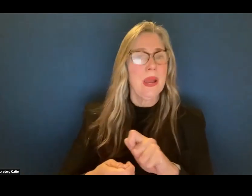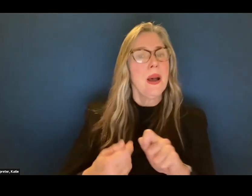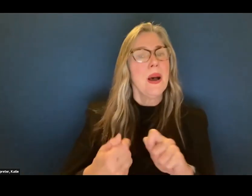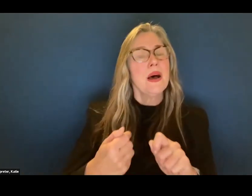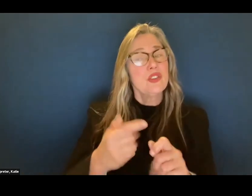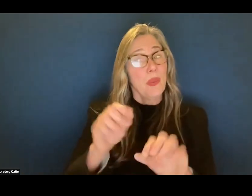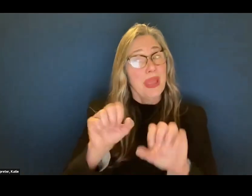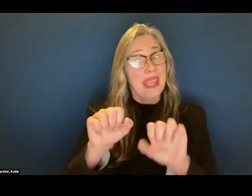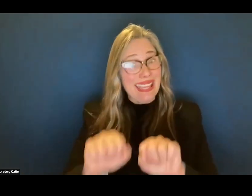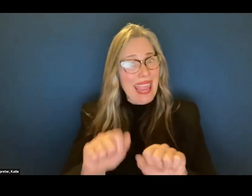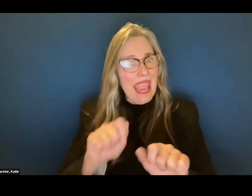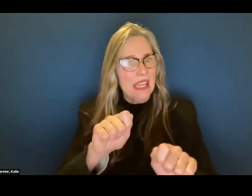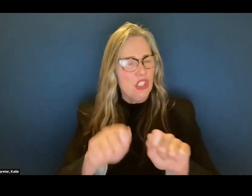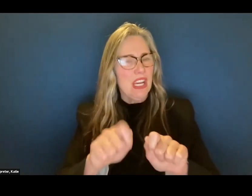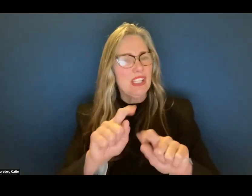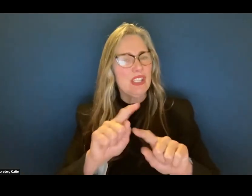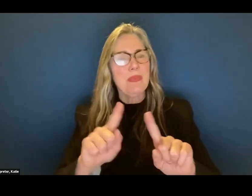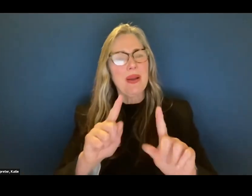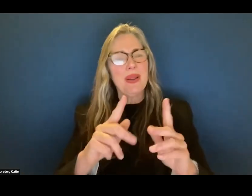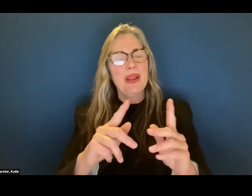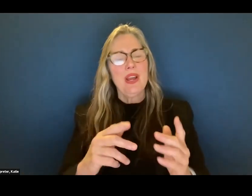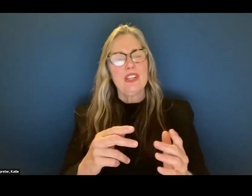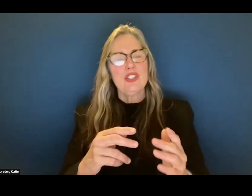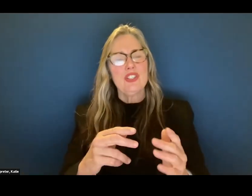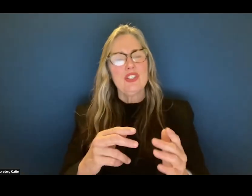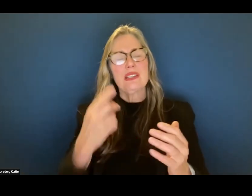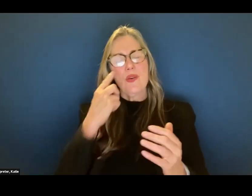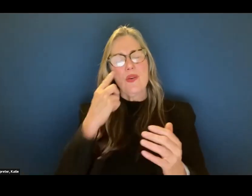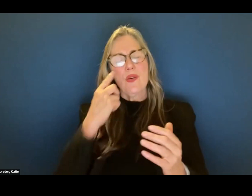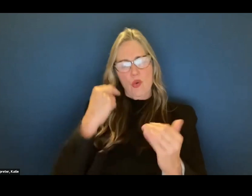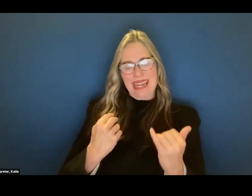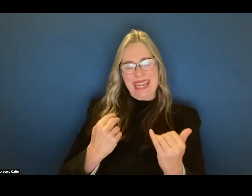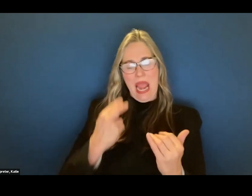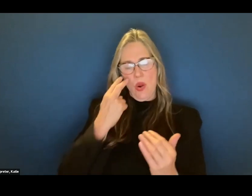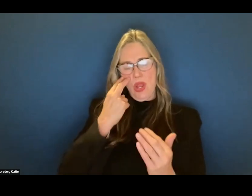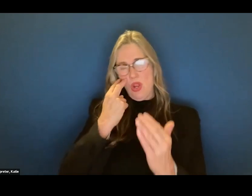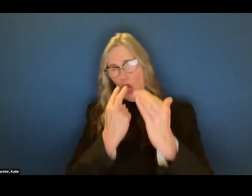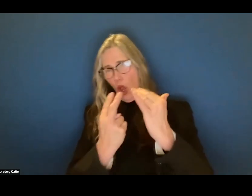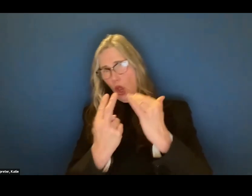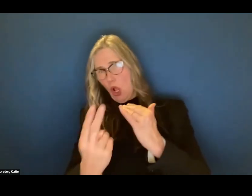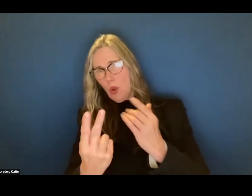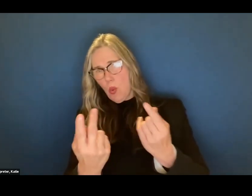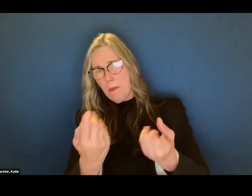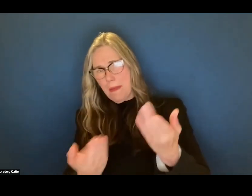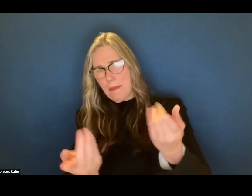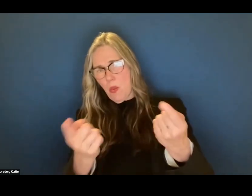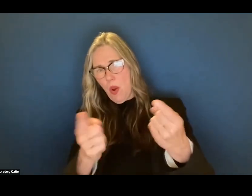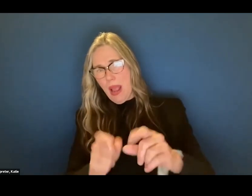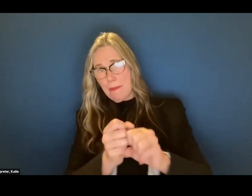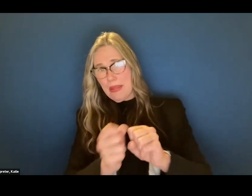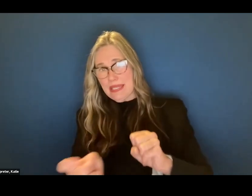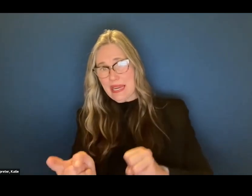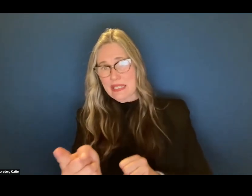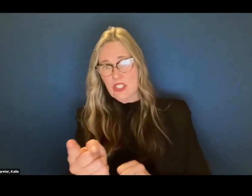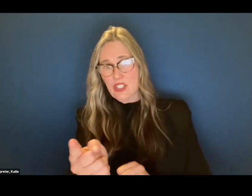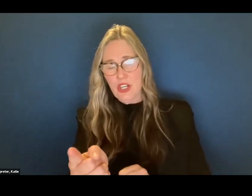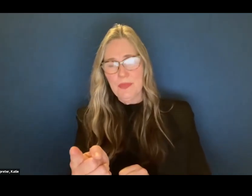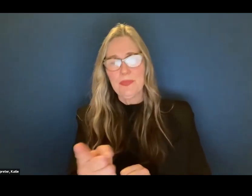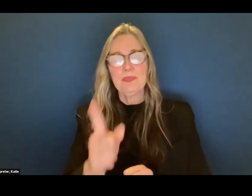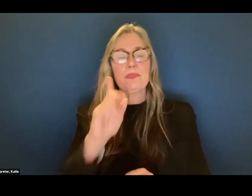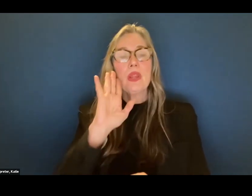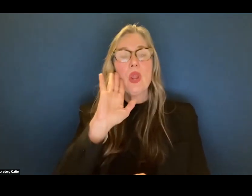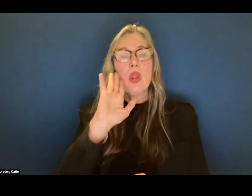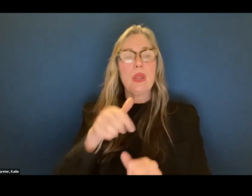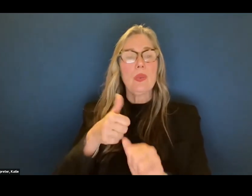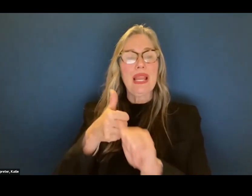this looking at where we are right now for next year. So, and we will have an